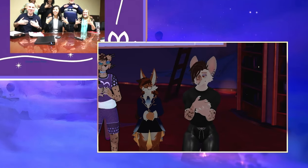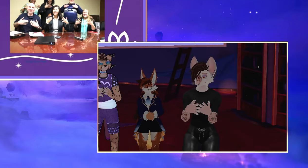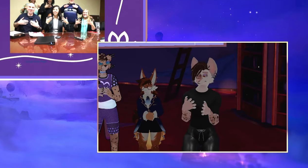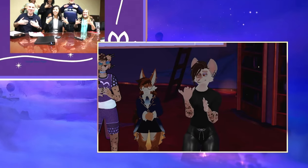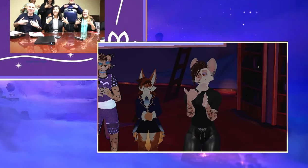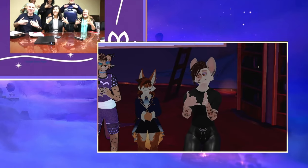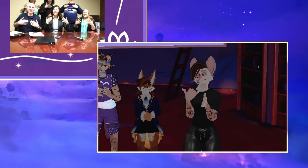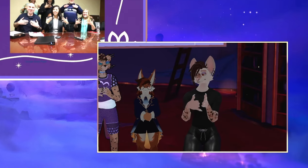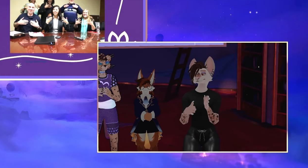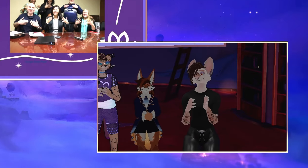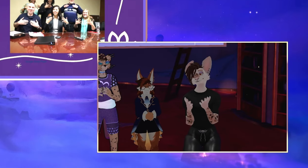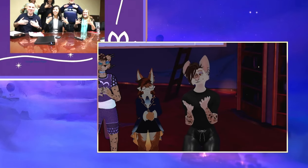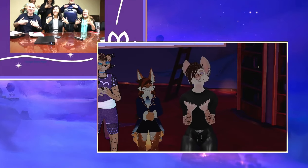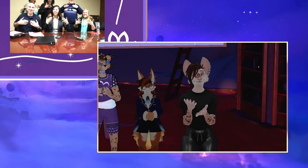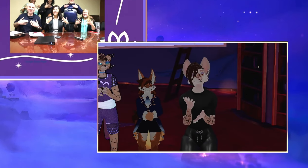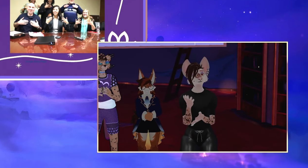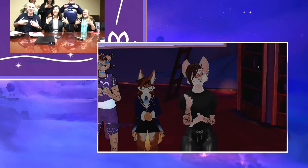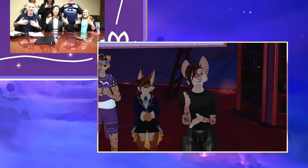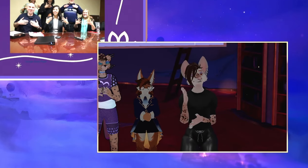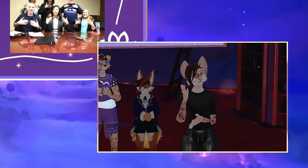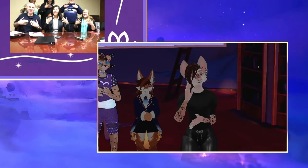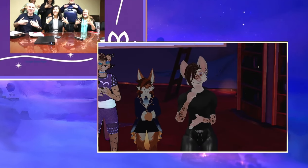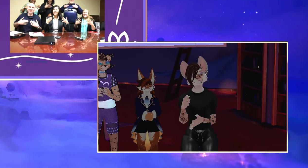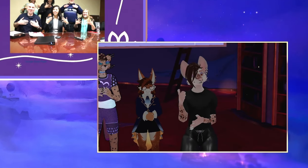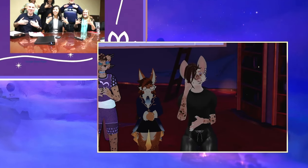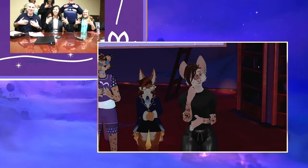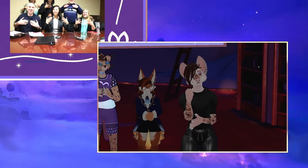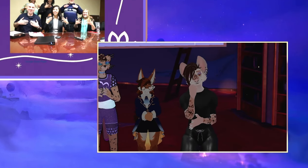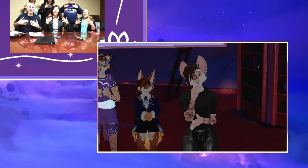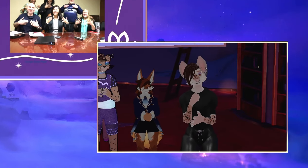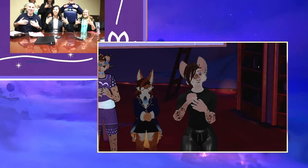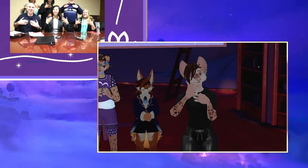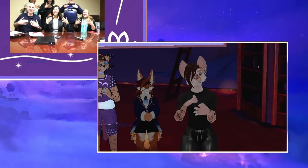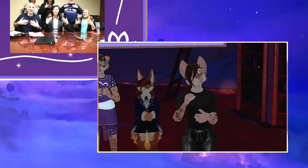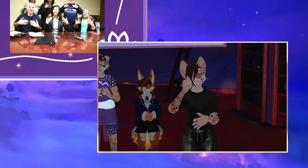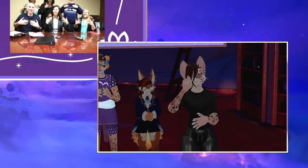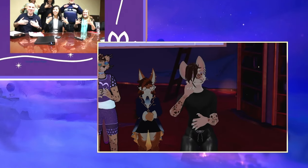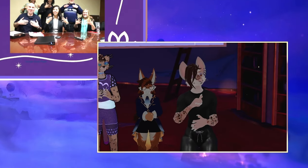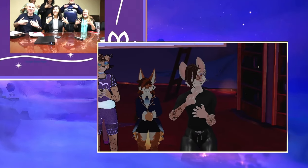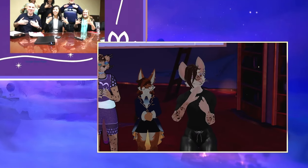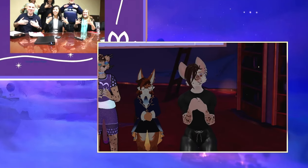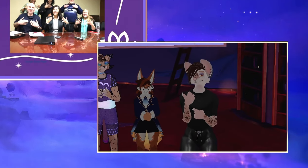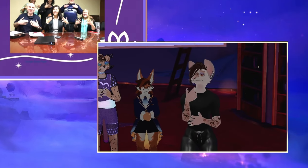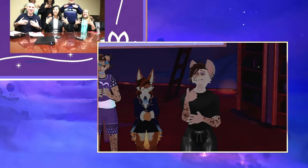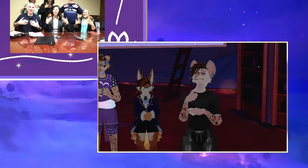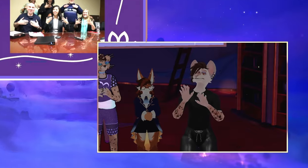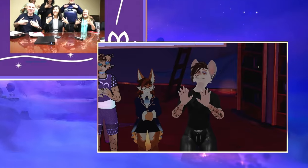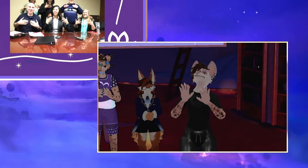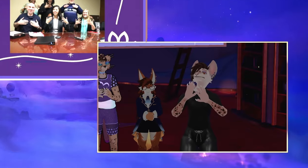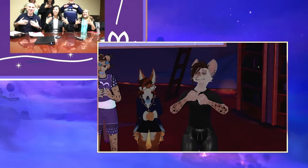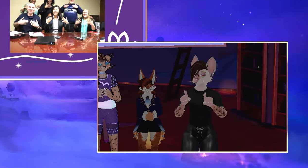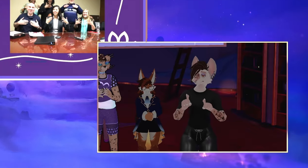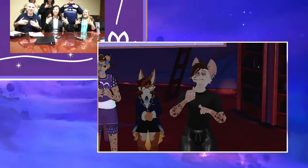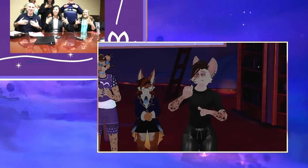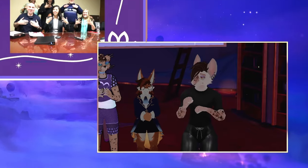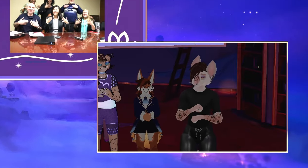I don't necessarily think that cuisine is part of the deaf culture, but definitely language is a huge part of deaf